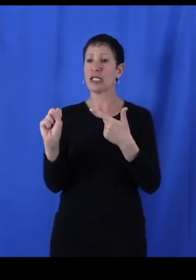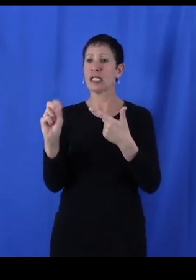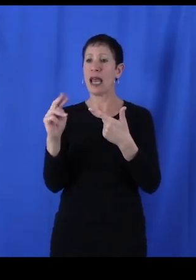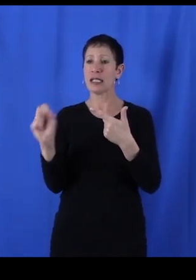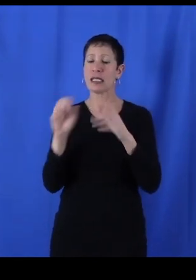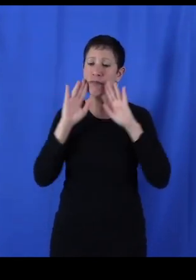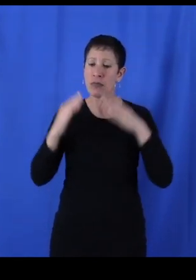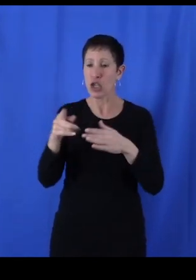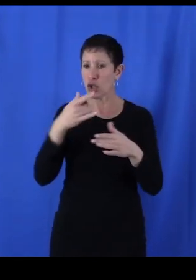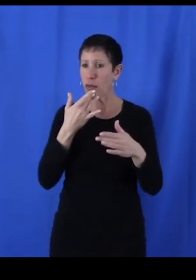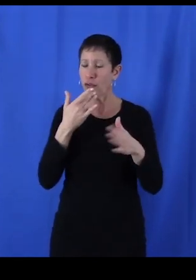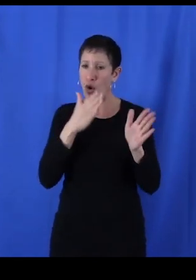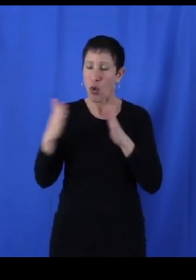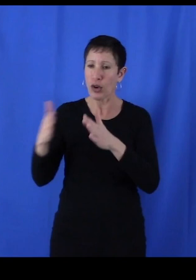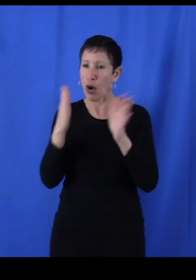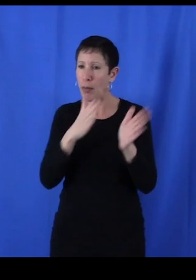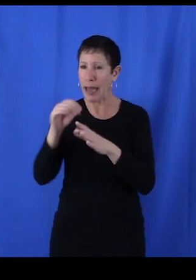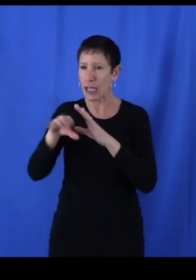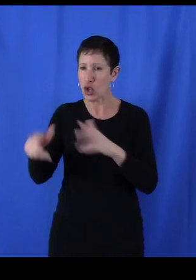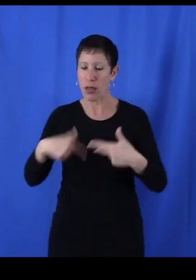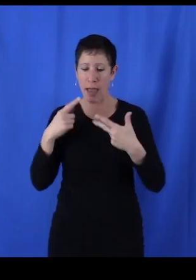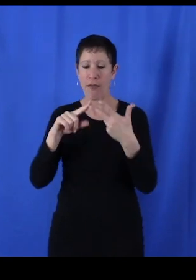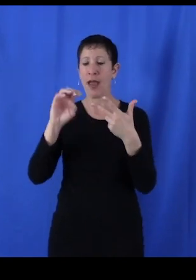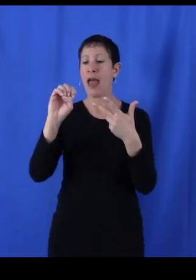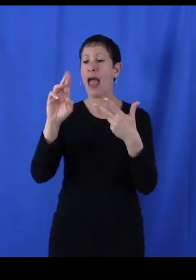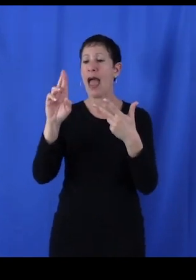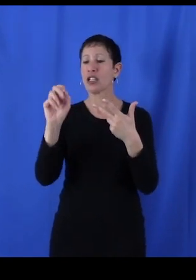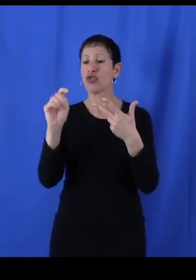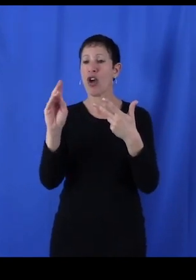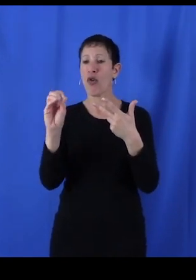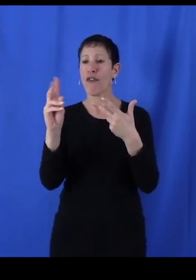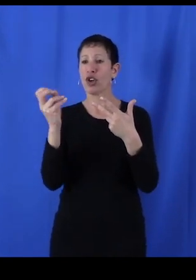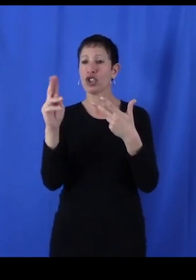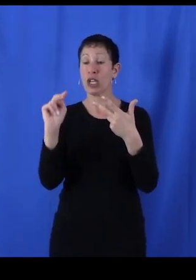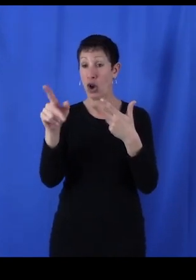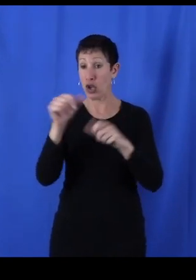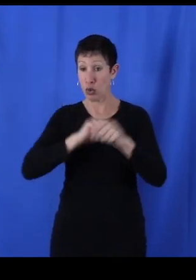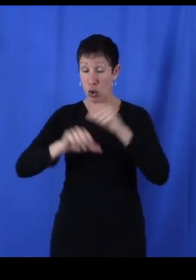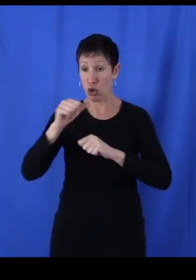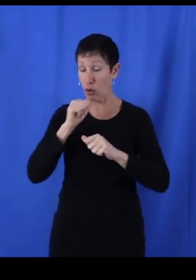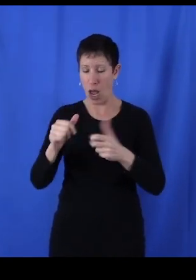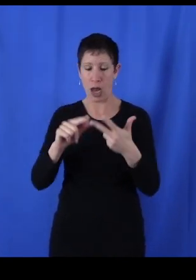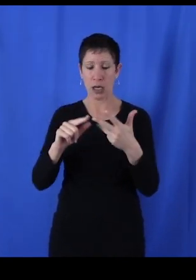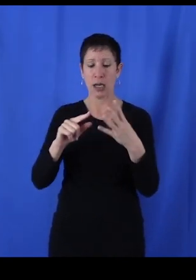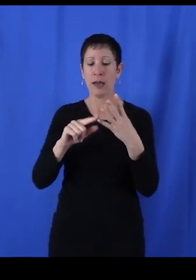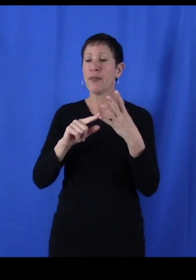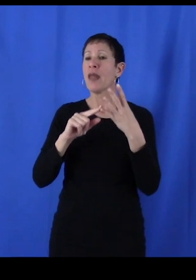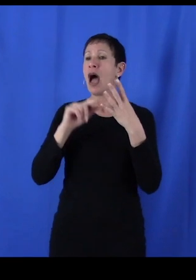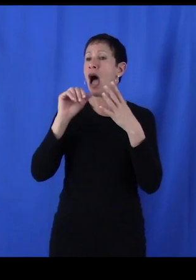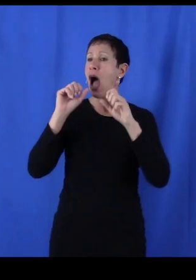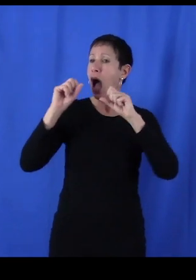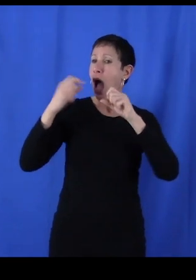you prefer order and habits and planning in your life. Extroversion, how social you are. Agreeableness, whether you put